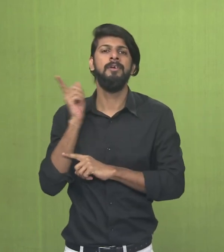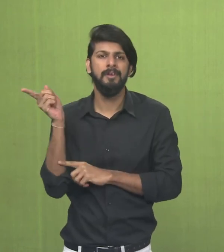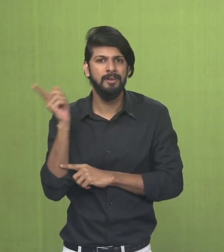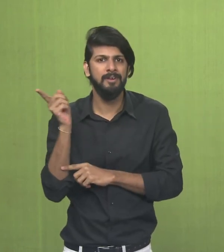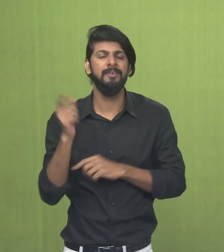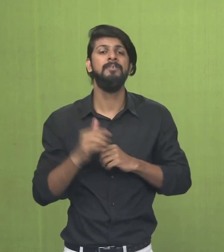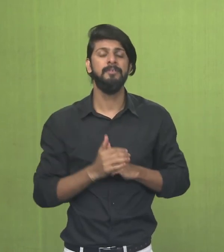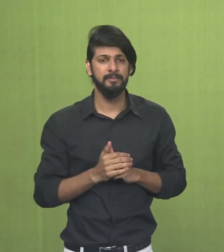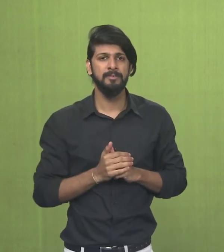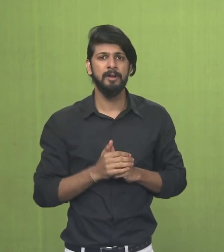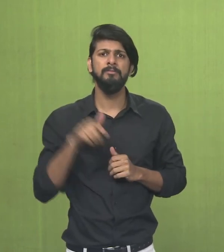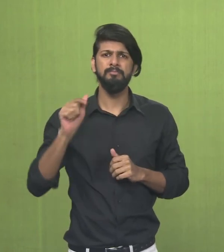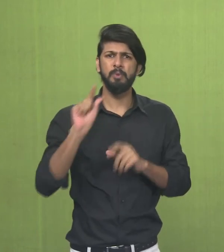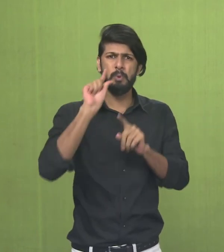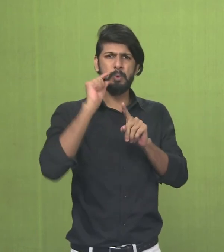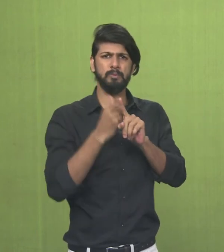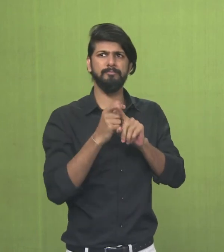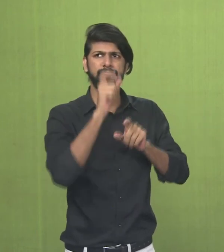These paintings were often sent as souvenirs back home.